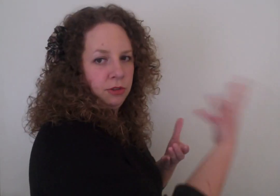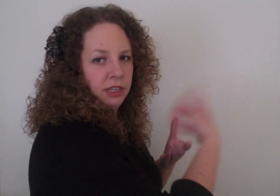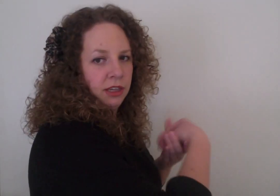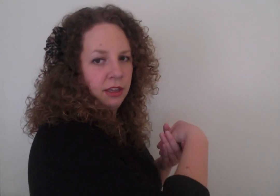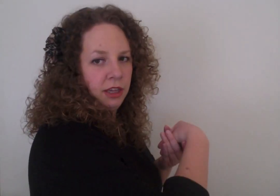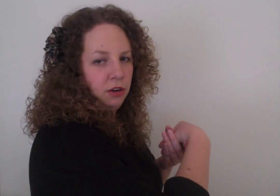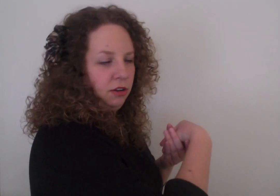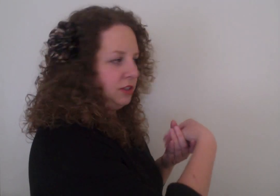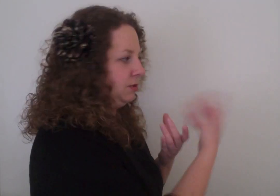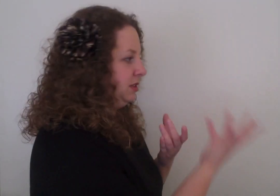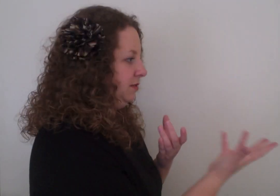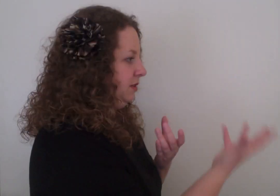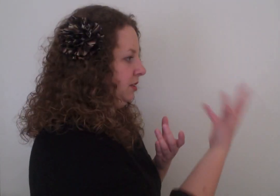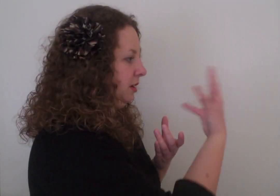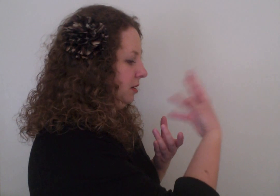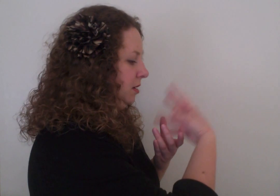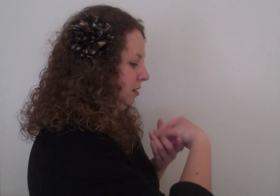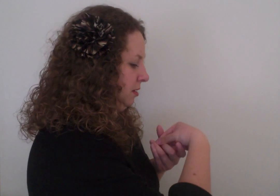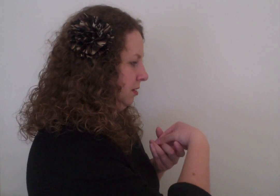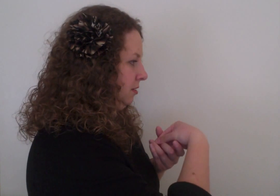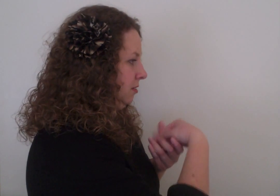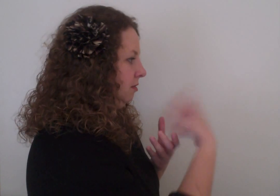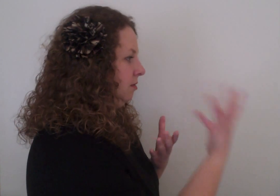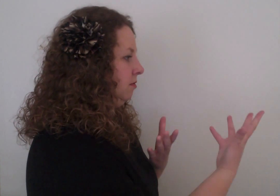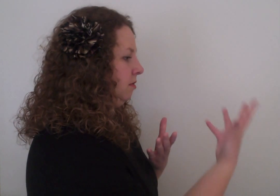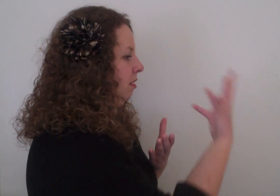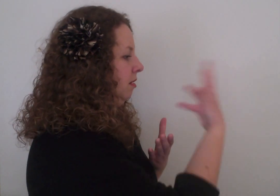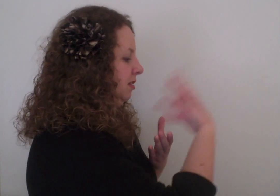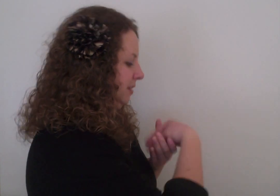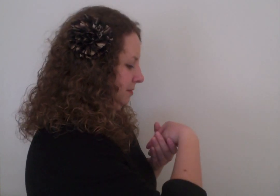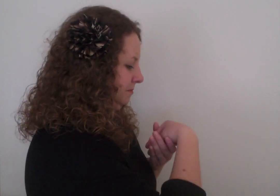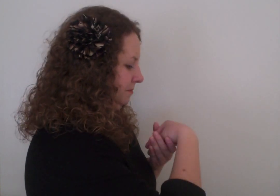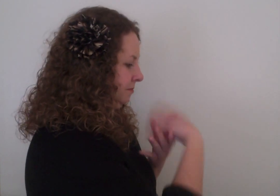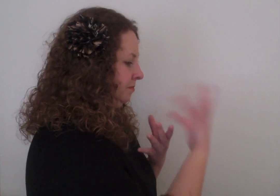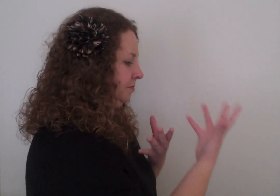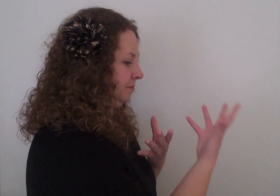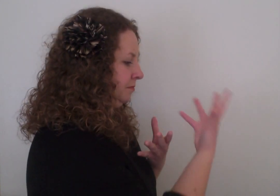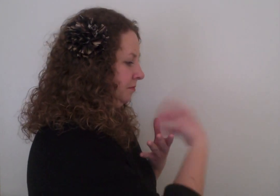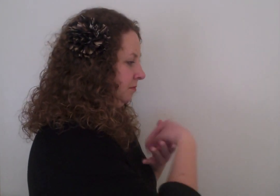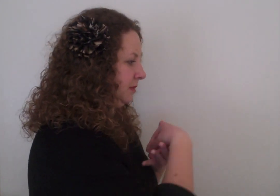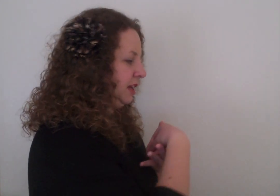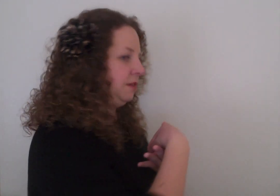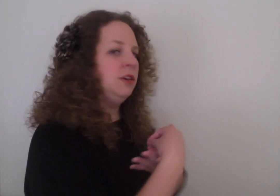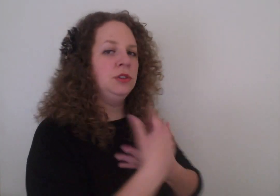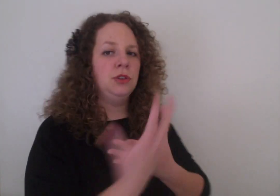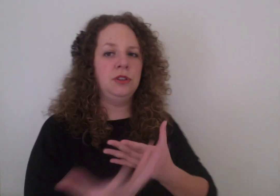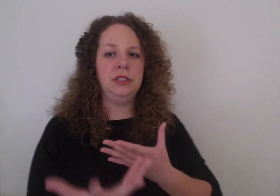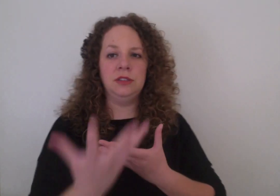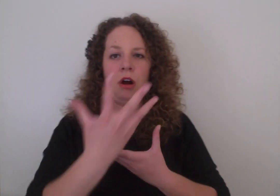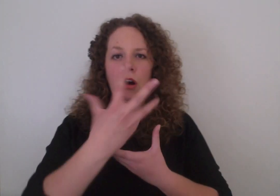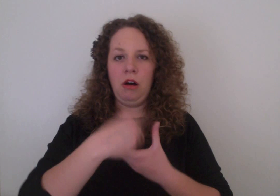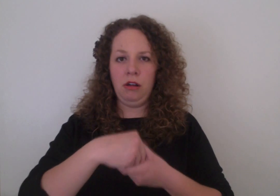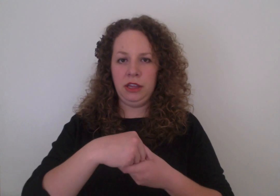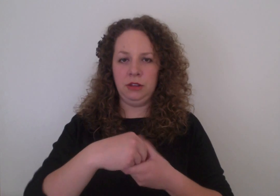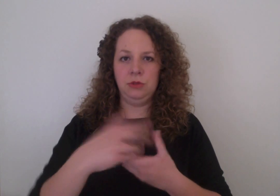holding, and all of it's going to fit in there. All of it. Okay, so this is